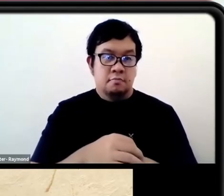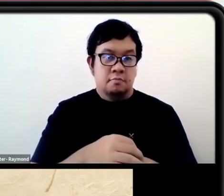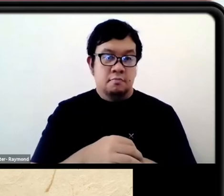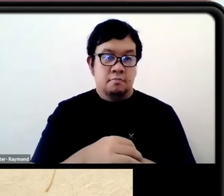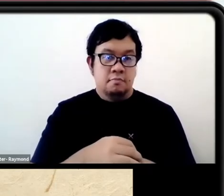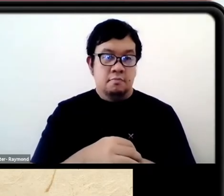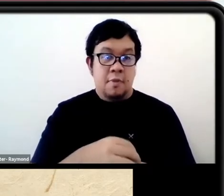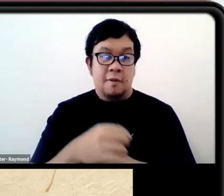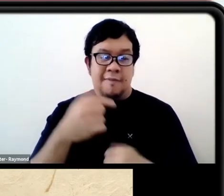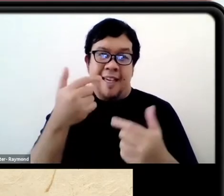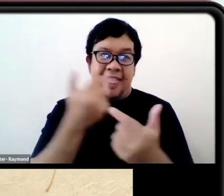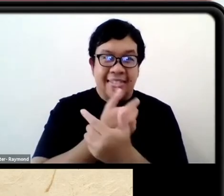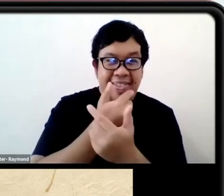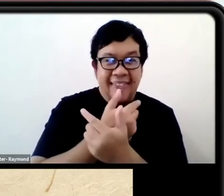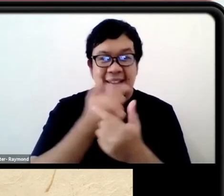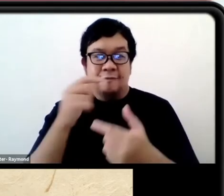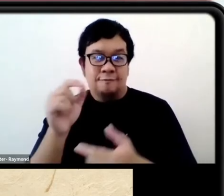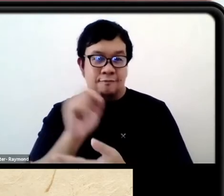is